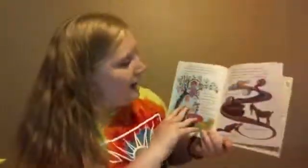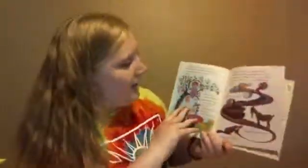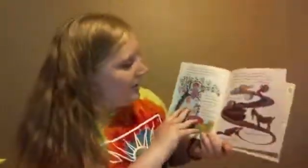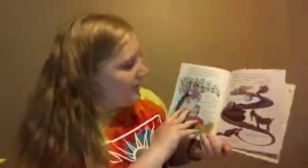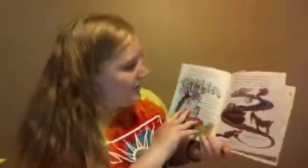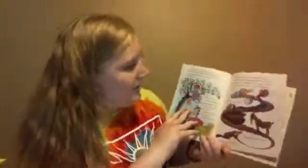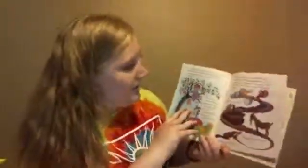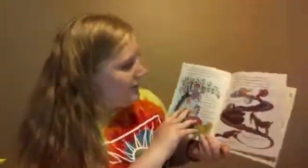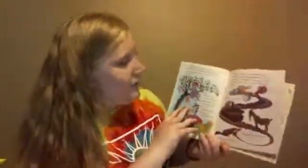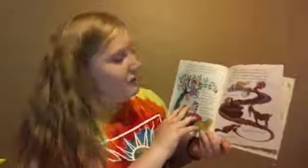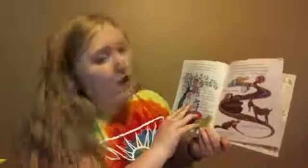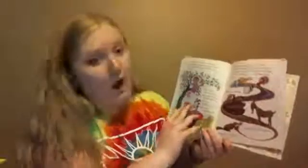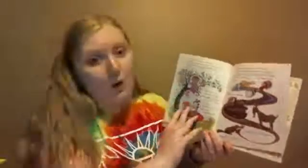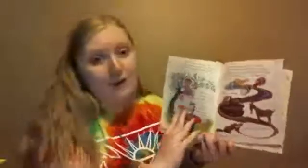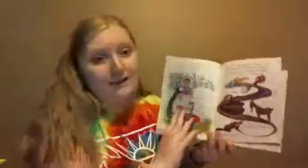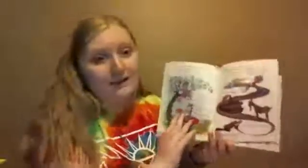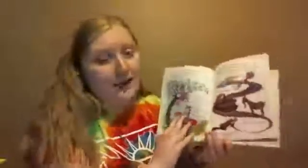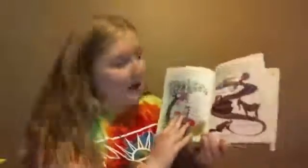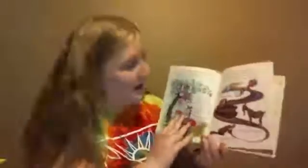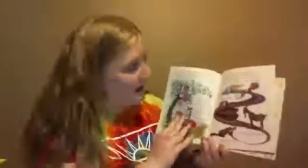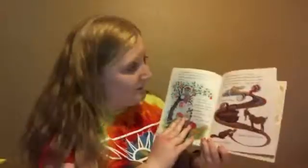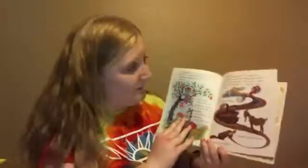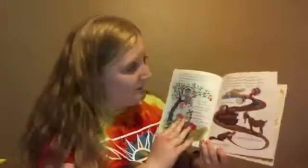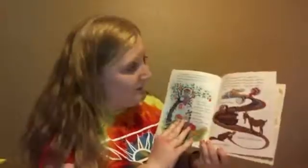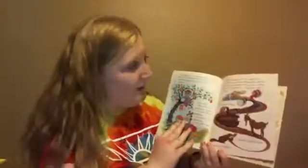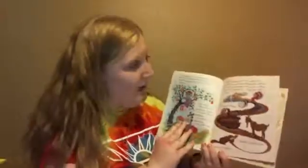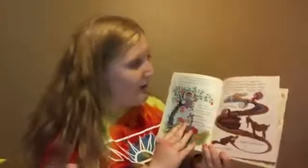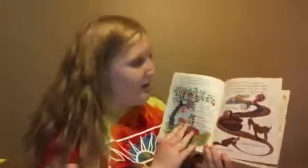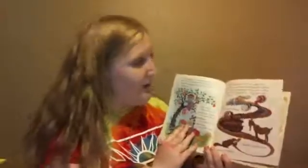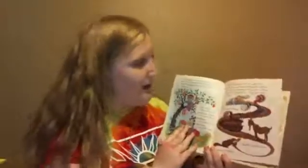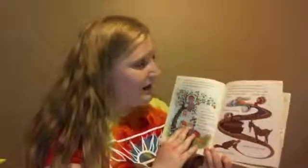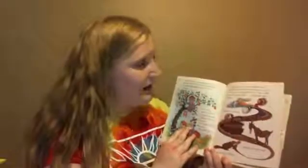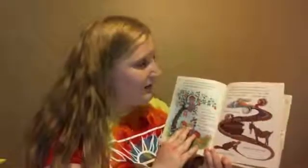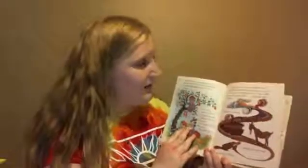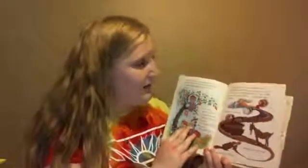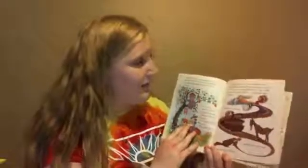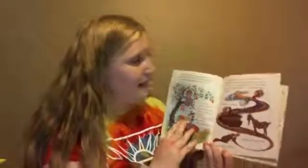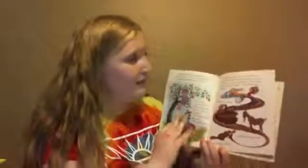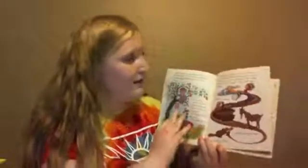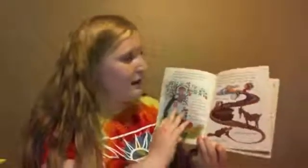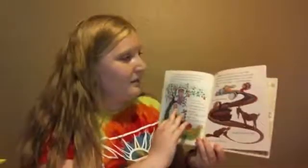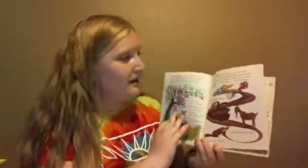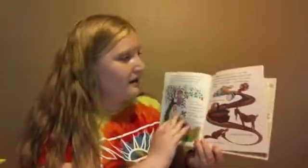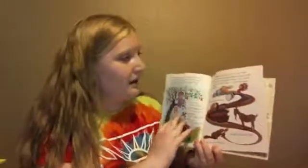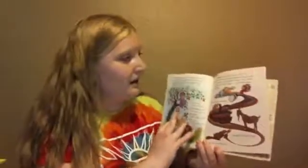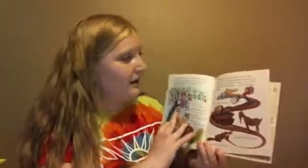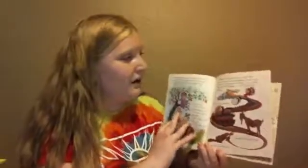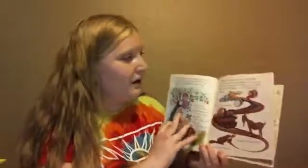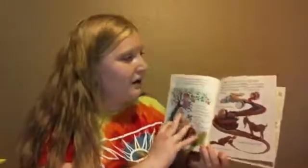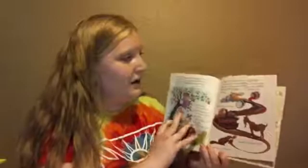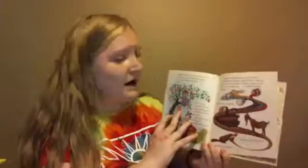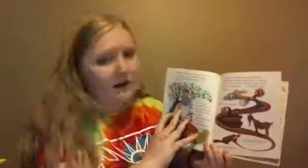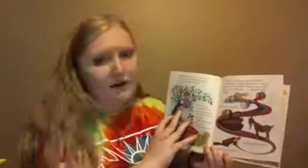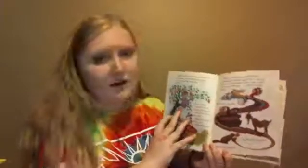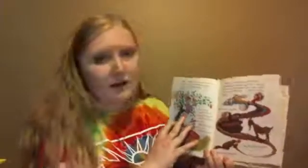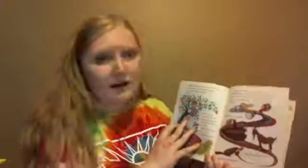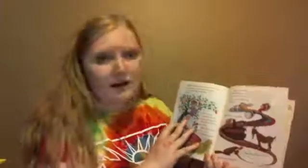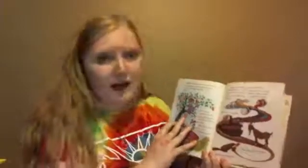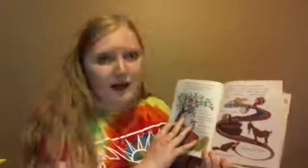Then the kittens got so excited they knocked their buckets upside down and all the colors ran